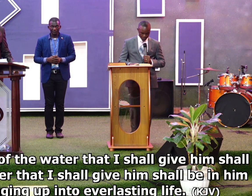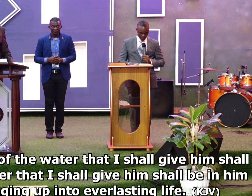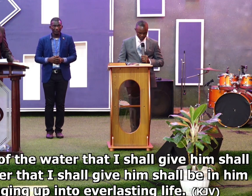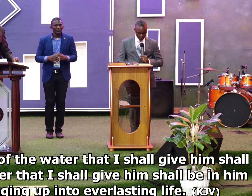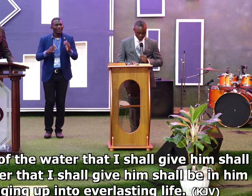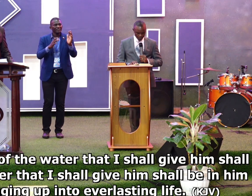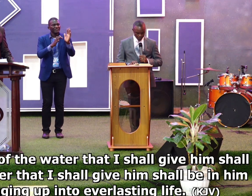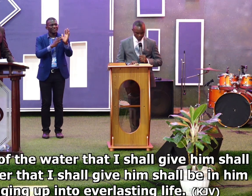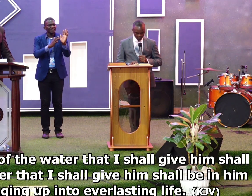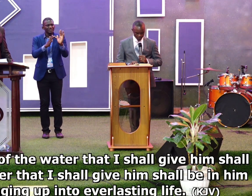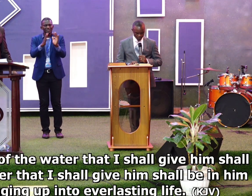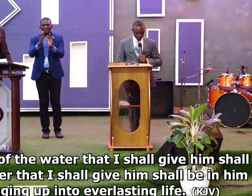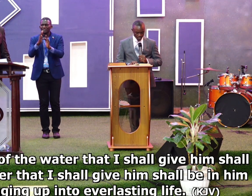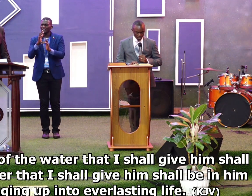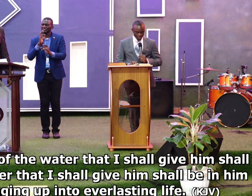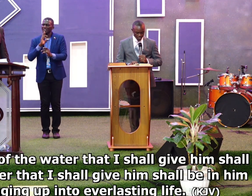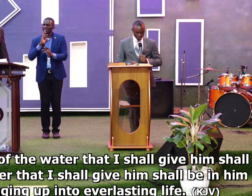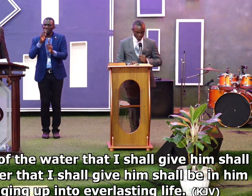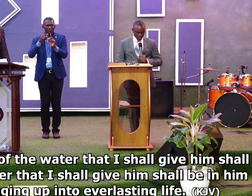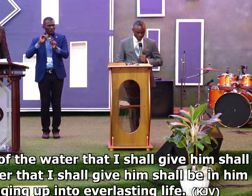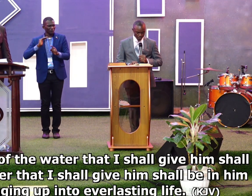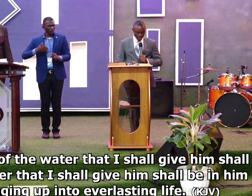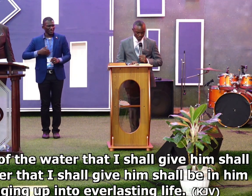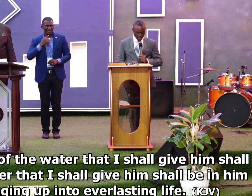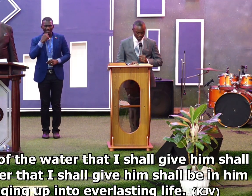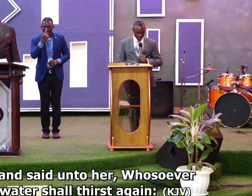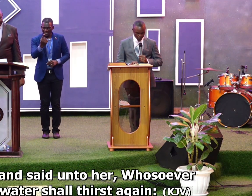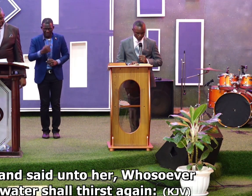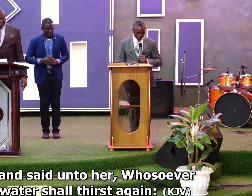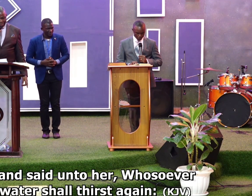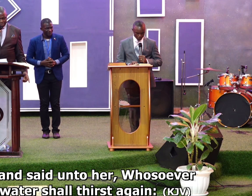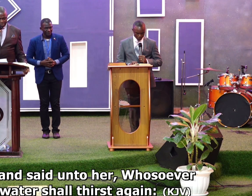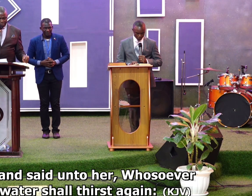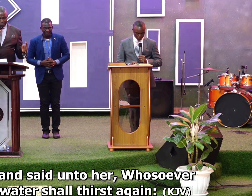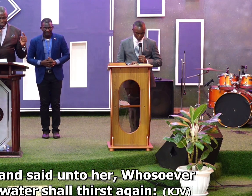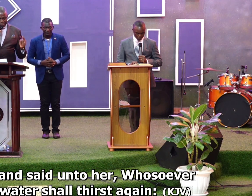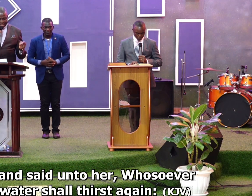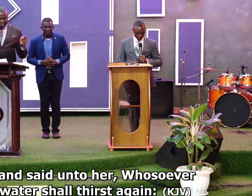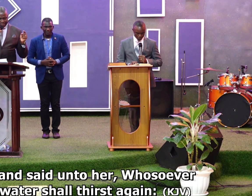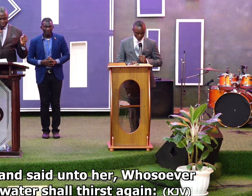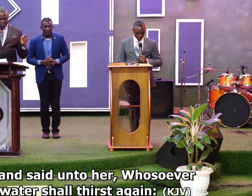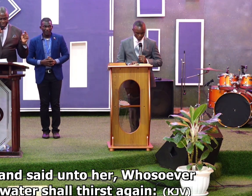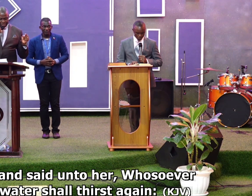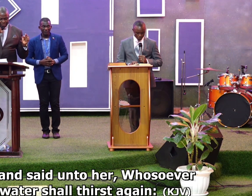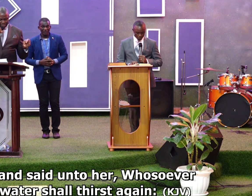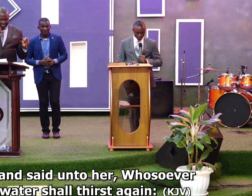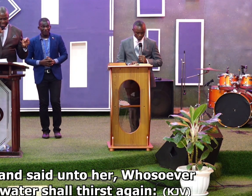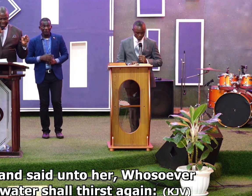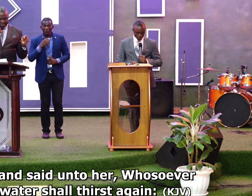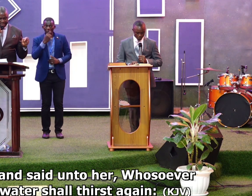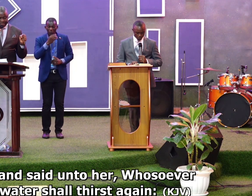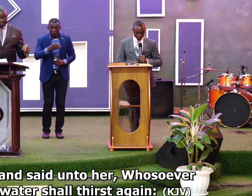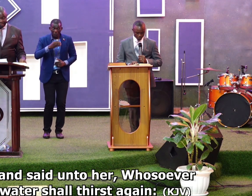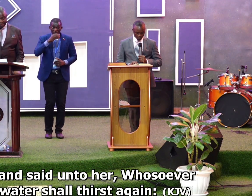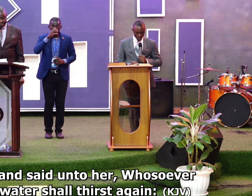Jesus answered and said unto her, Yesu namuddamu namugamba nti, whosoever drinketh of this water